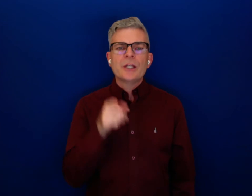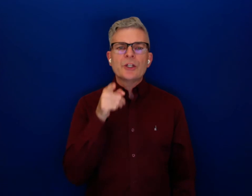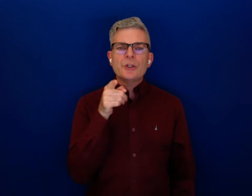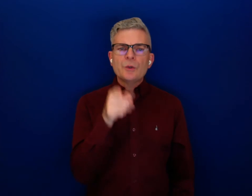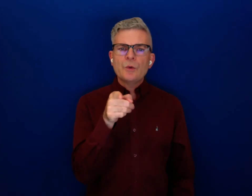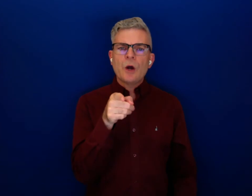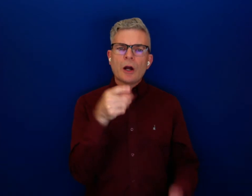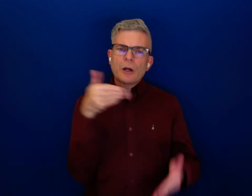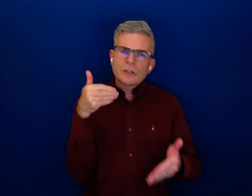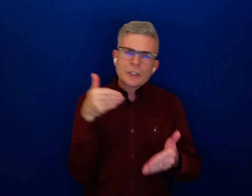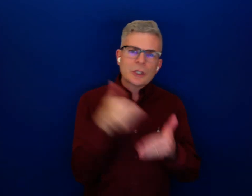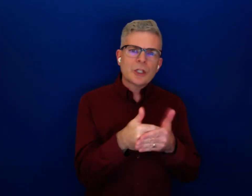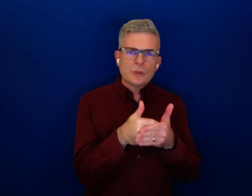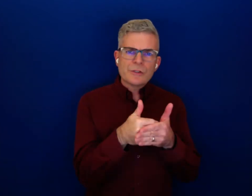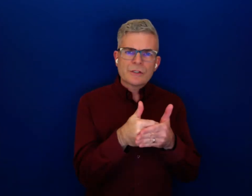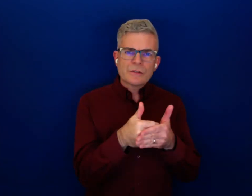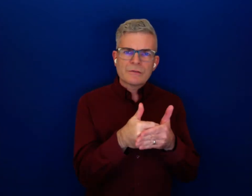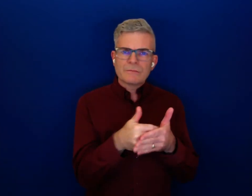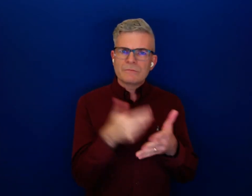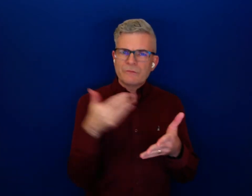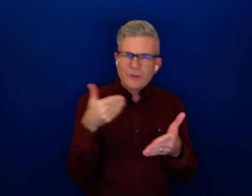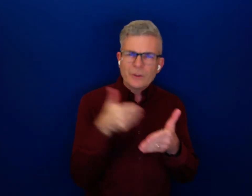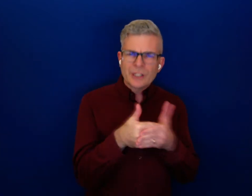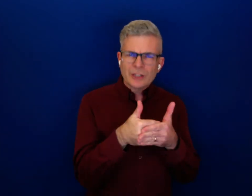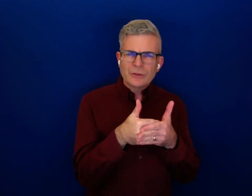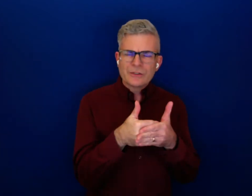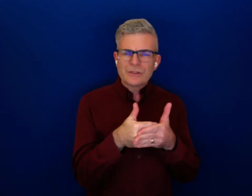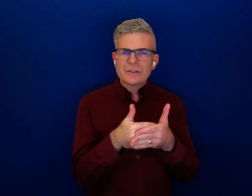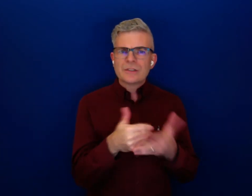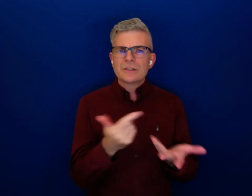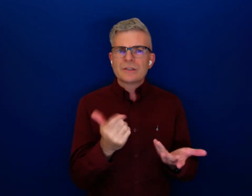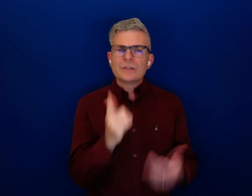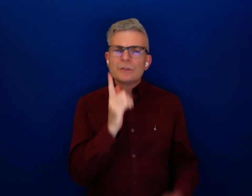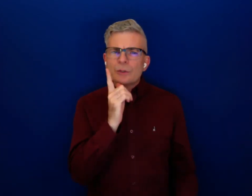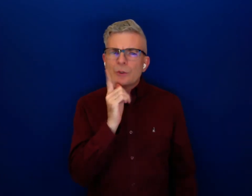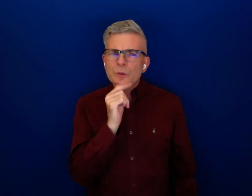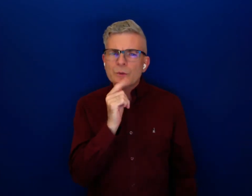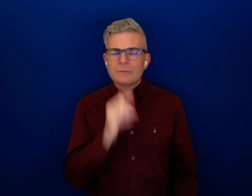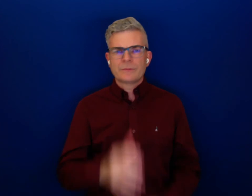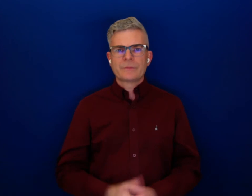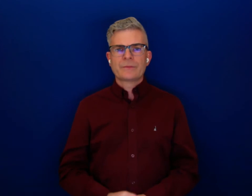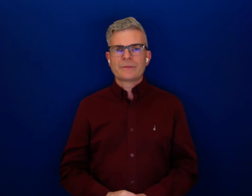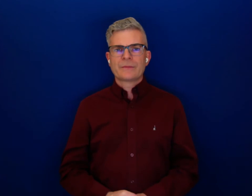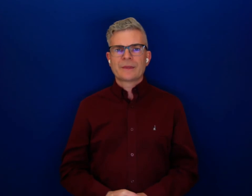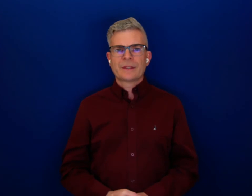you are close. Very close. Who?